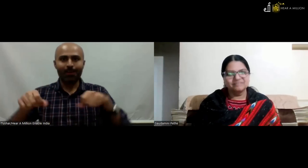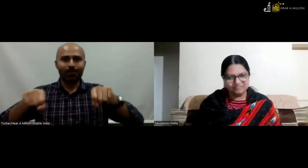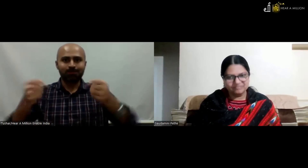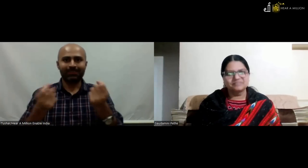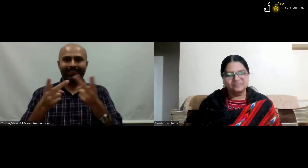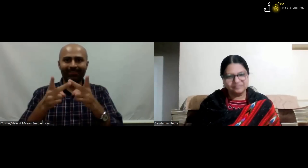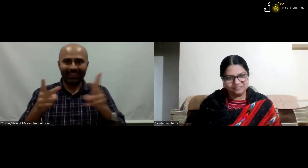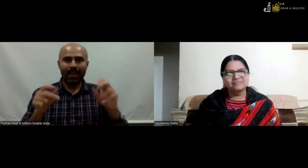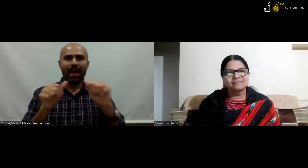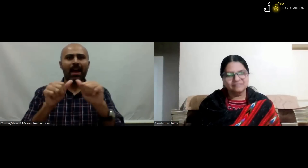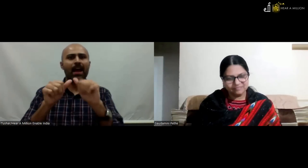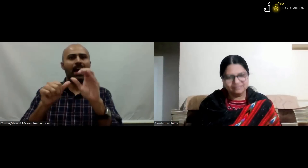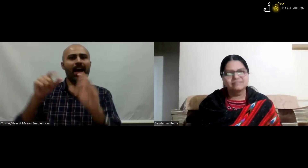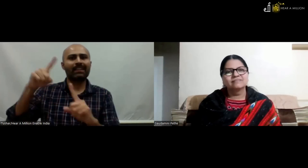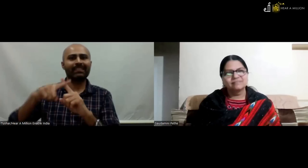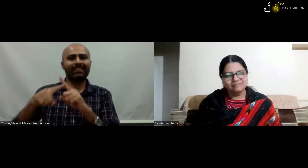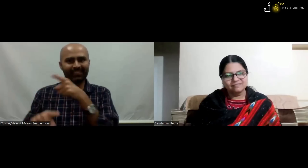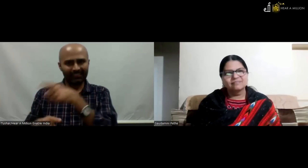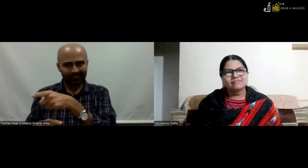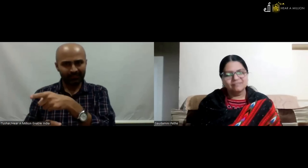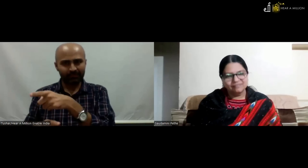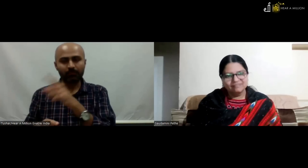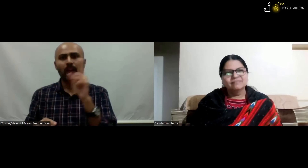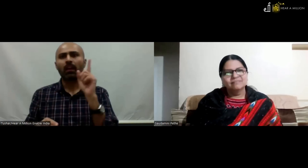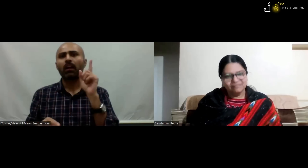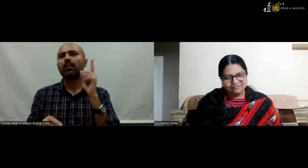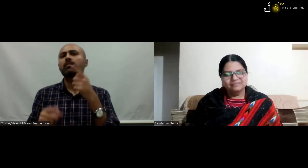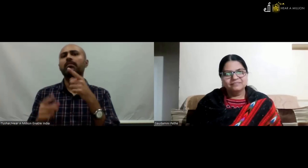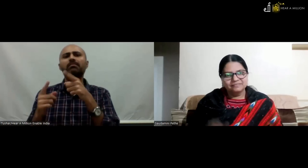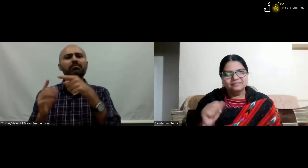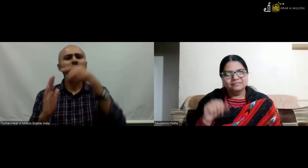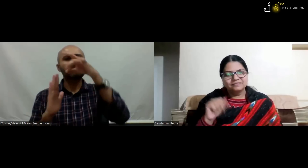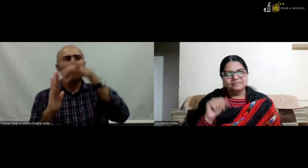MVA, Motor Vehicle Act.